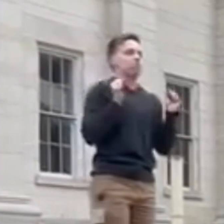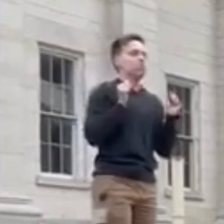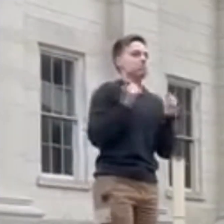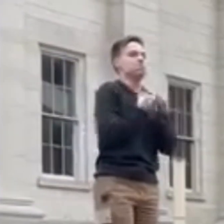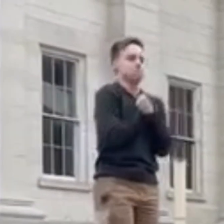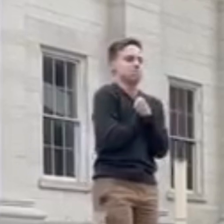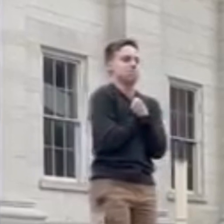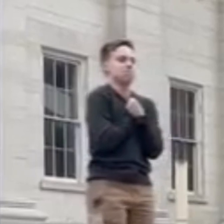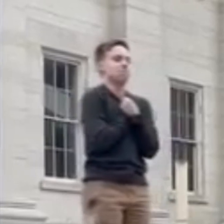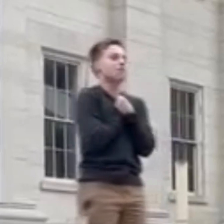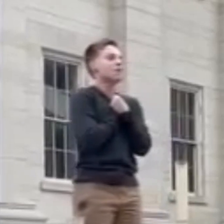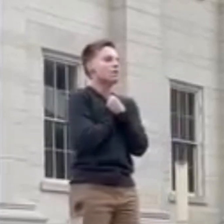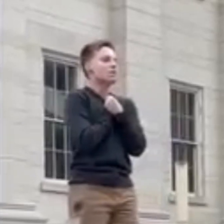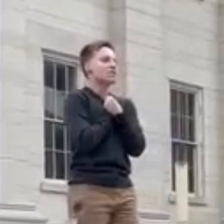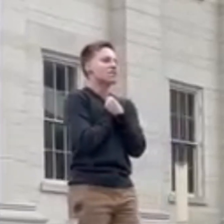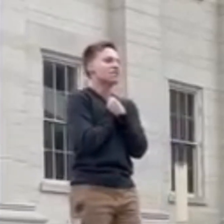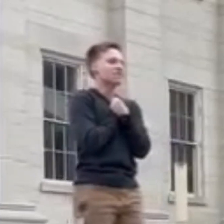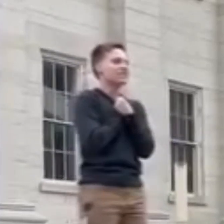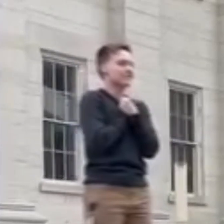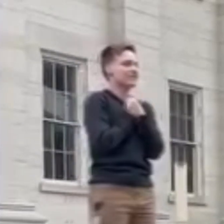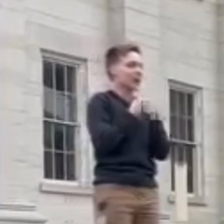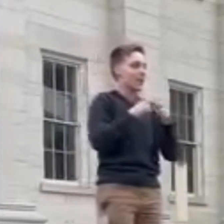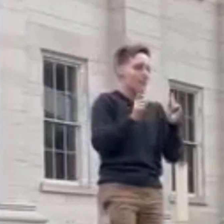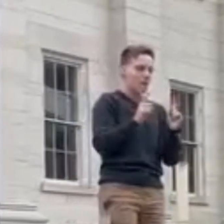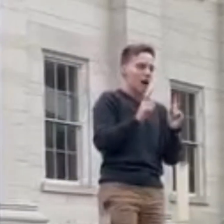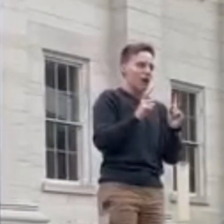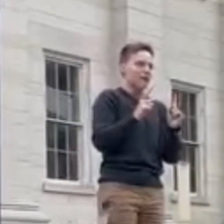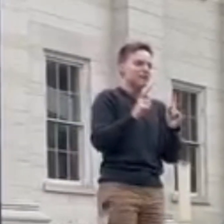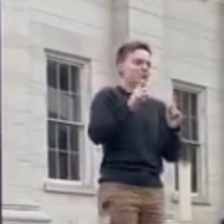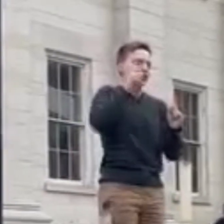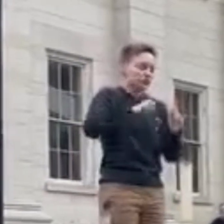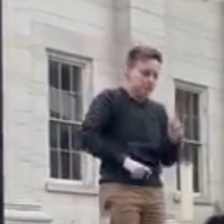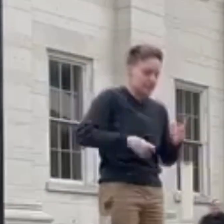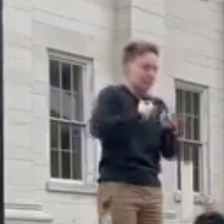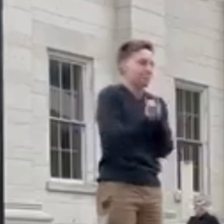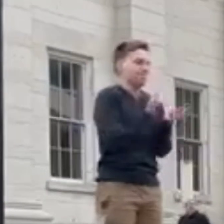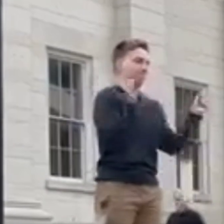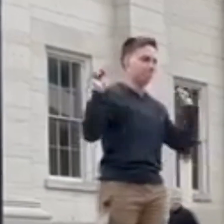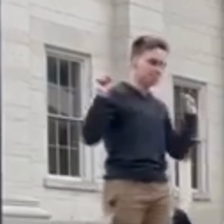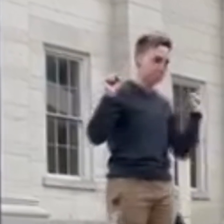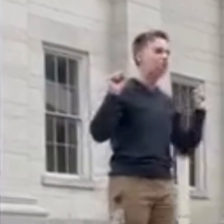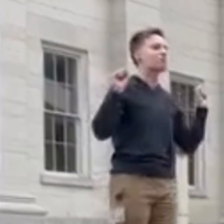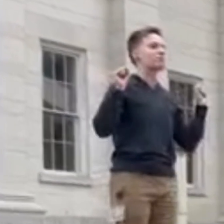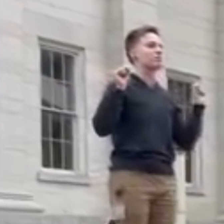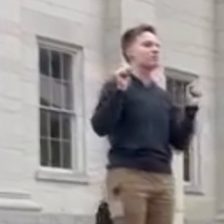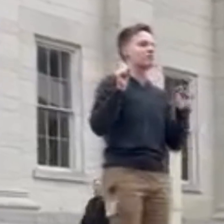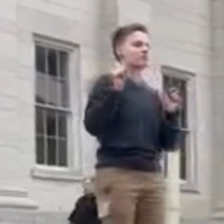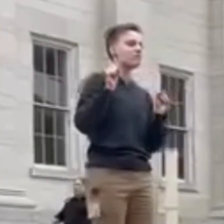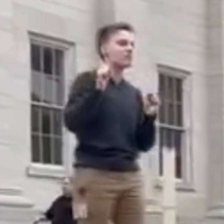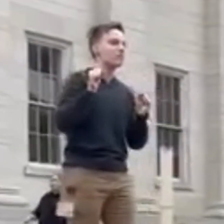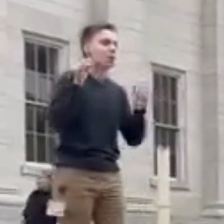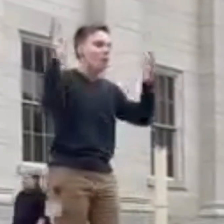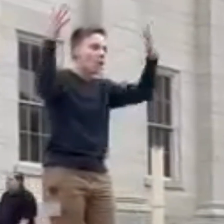I found that closet doors are meant to be broken off the hinges.